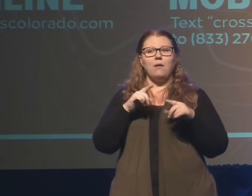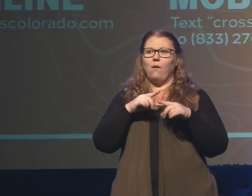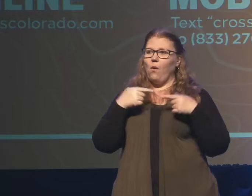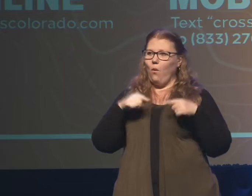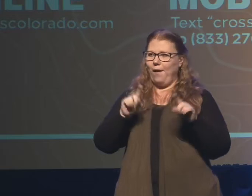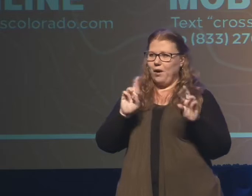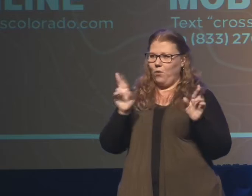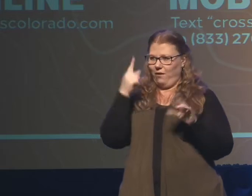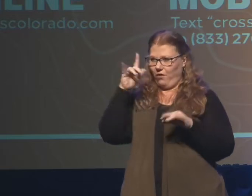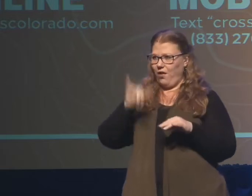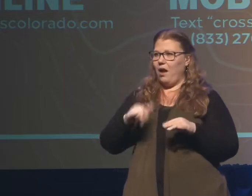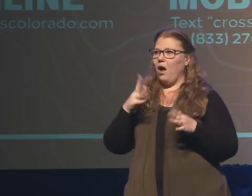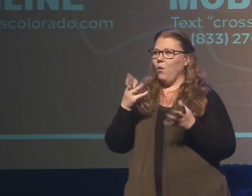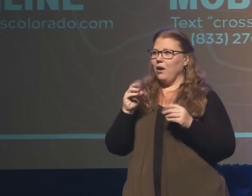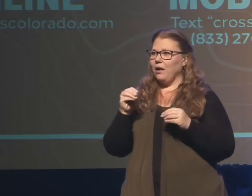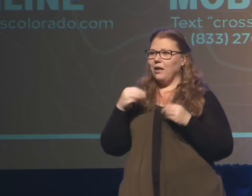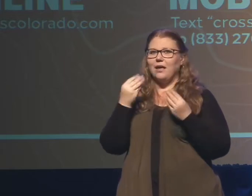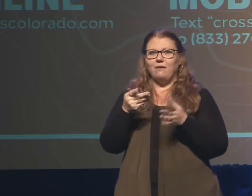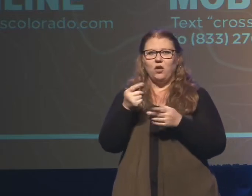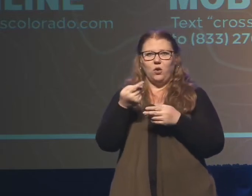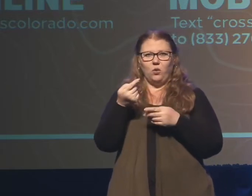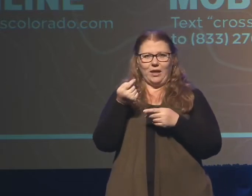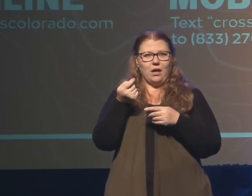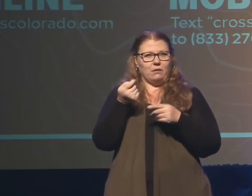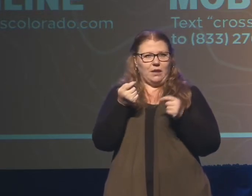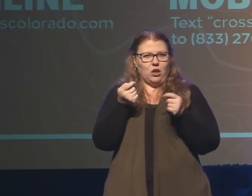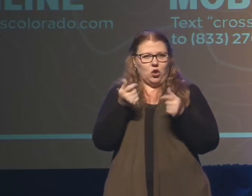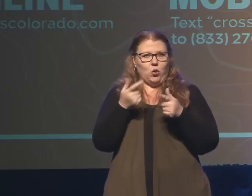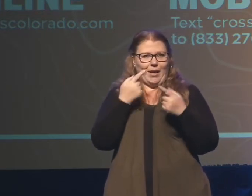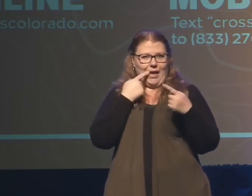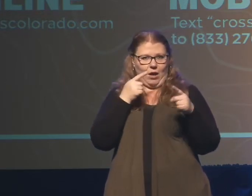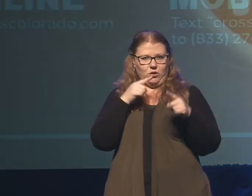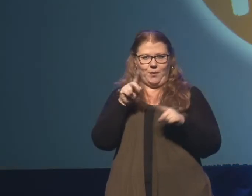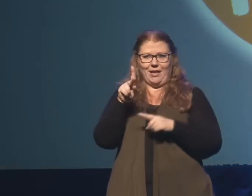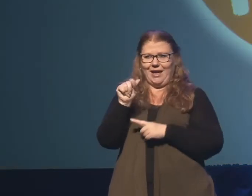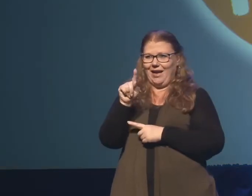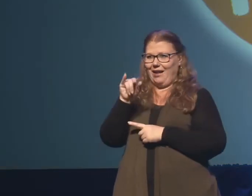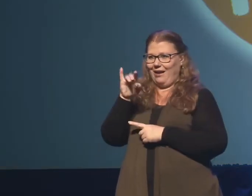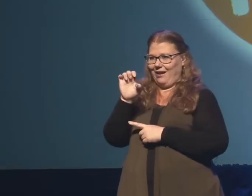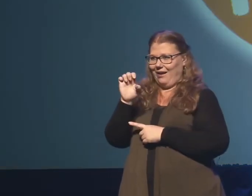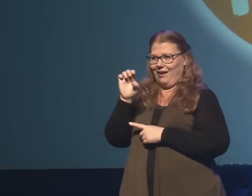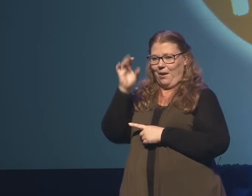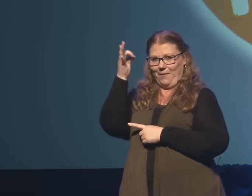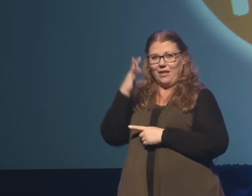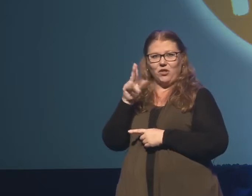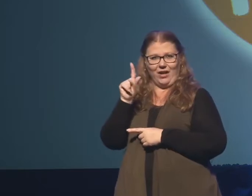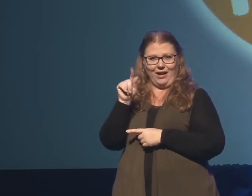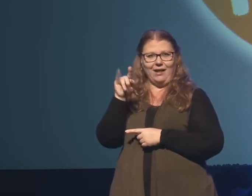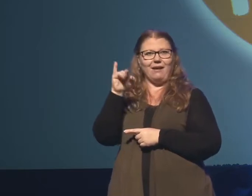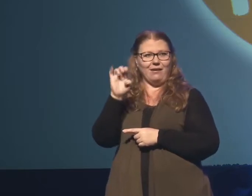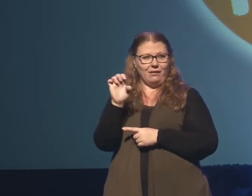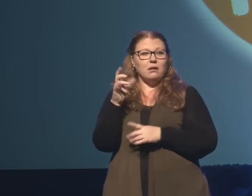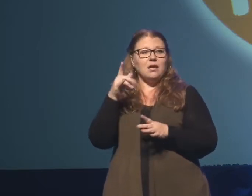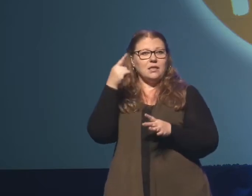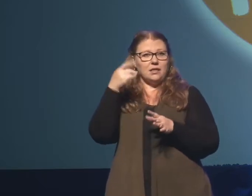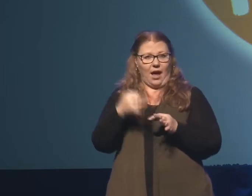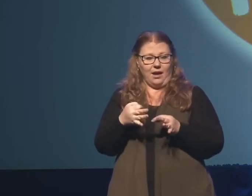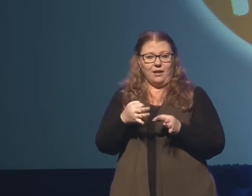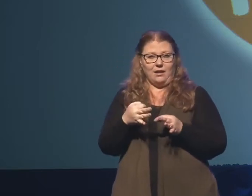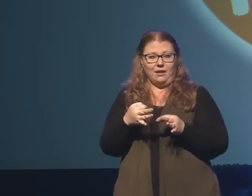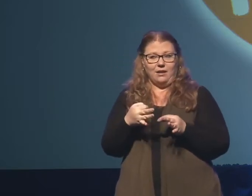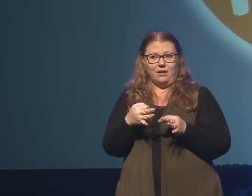ready for that, I just want to give you a quick announcement. Katie Martinez, our beloved executive pastor, Katie Martinez, has decided